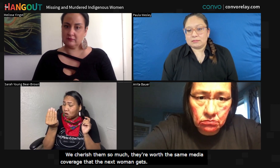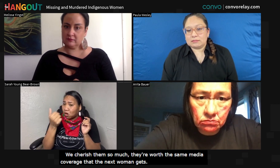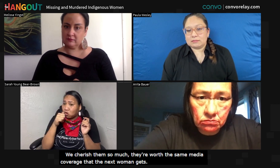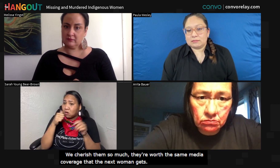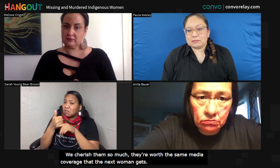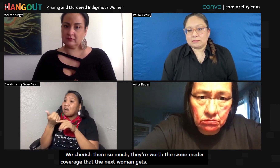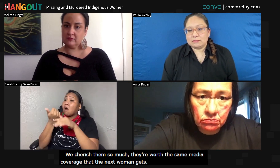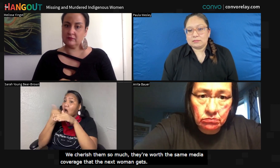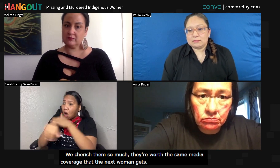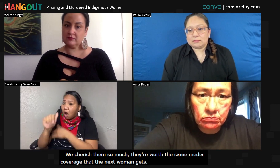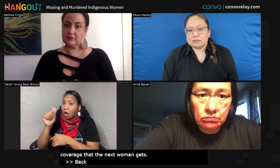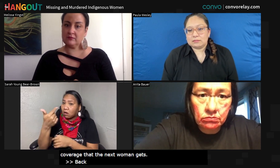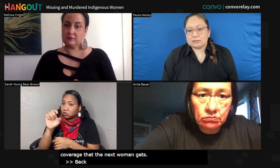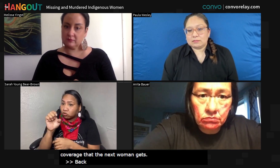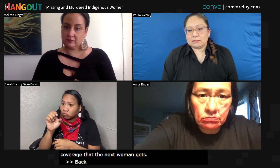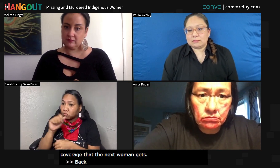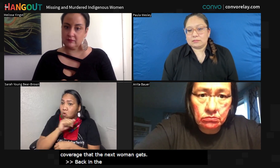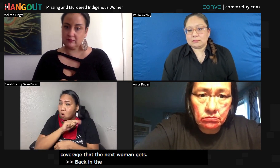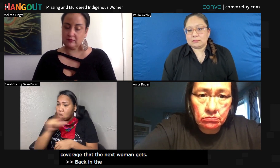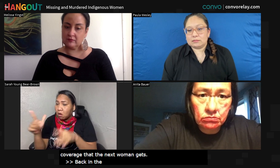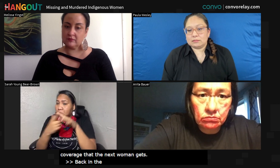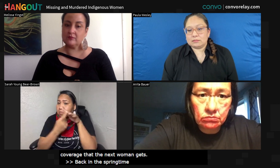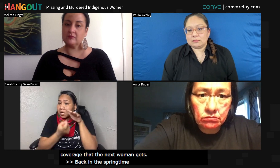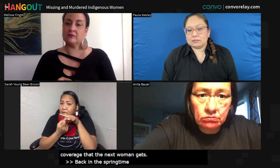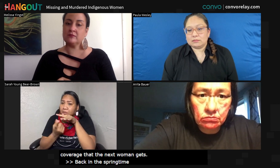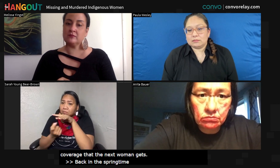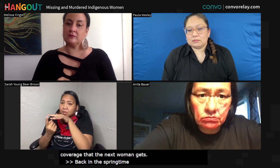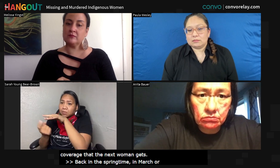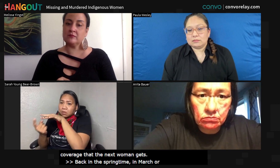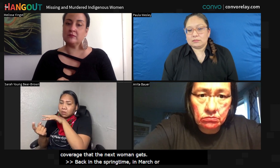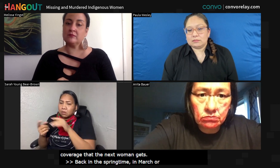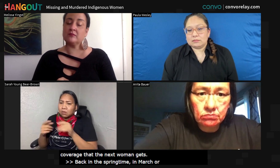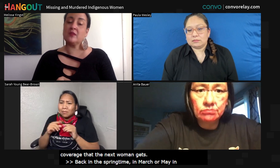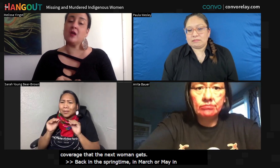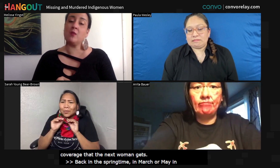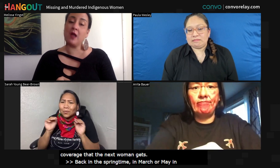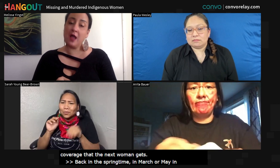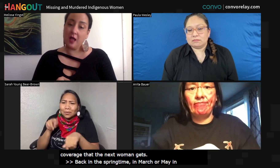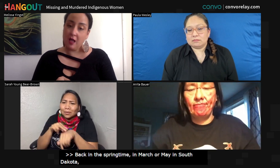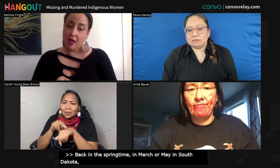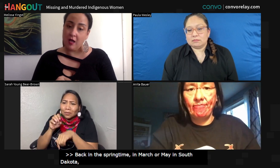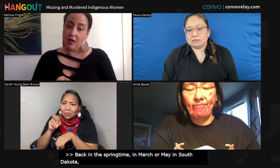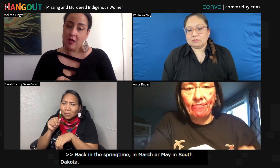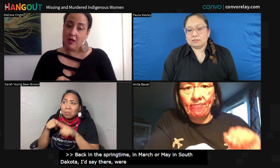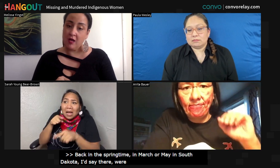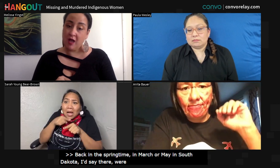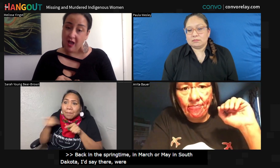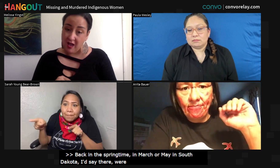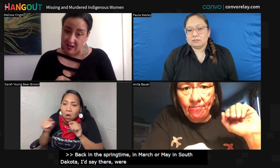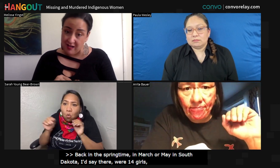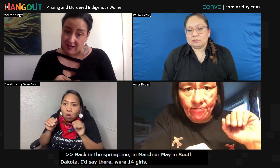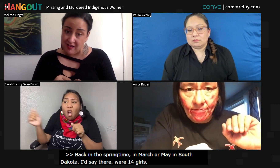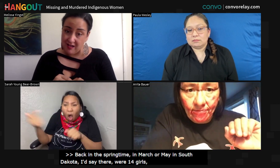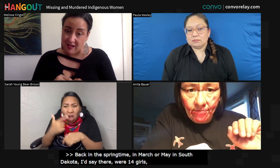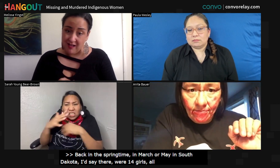I'd say there was 14 girls, all underage. They all went missing, but no national news,